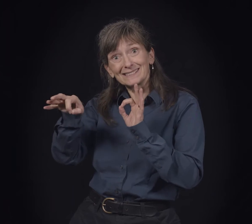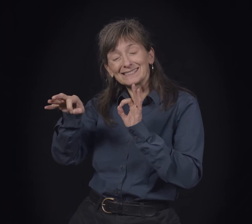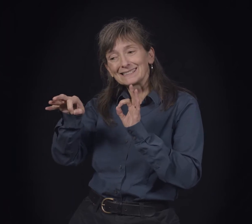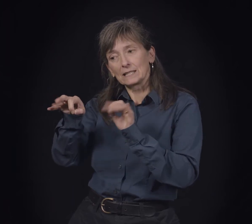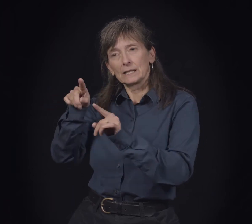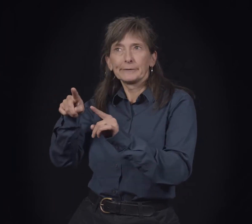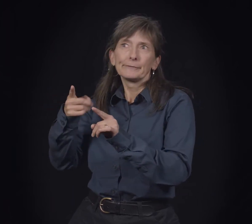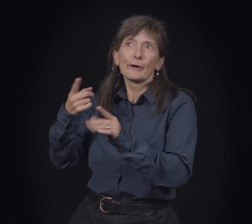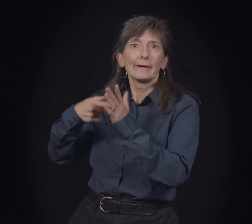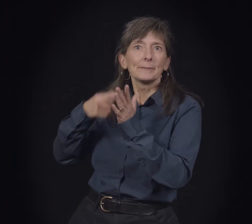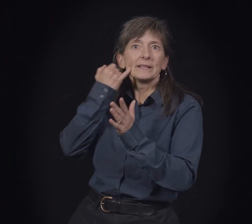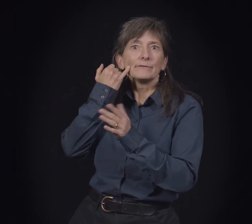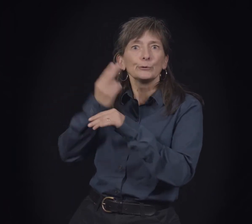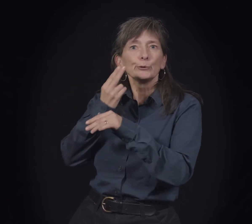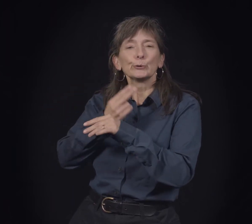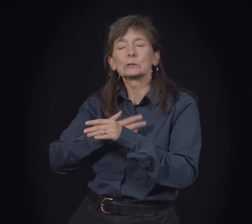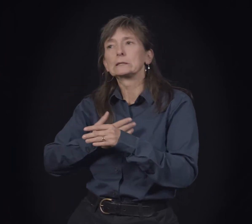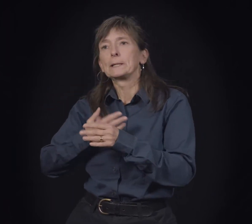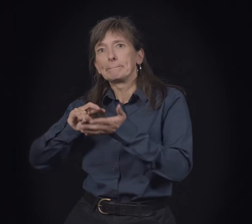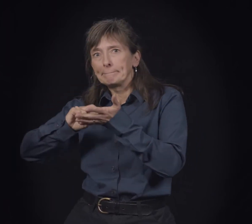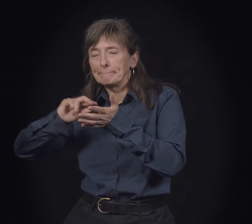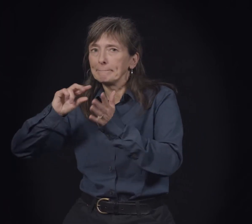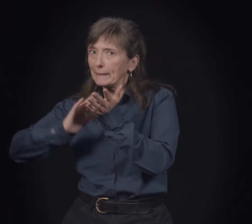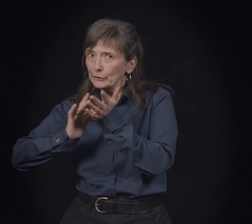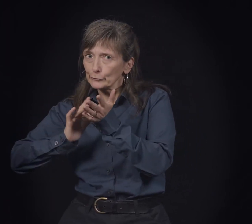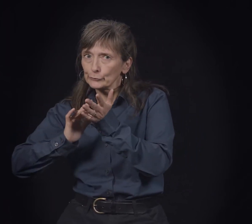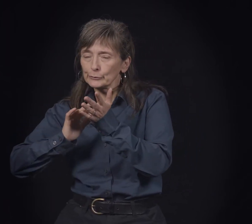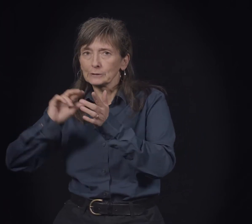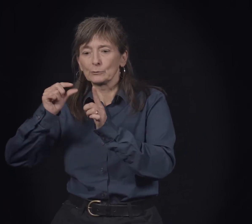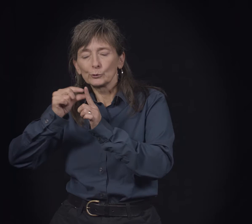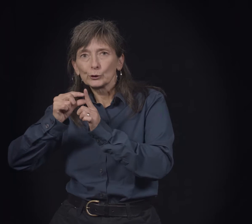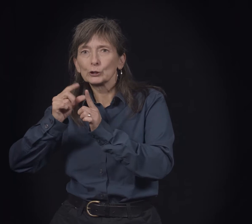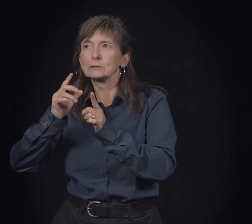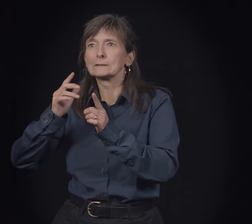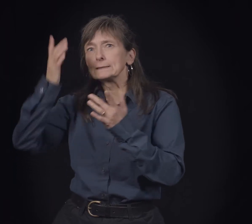language, such as disease and treatments, must be avoided.